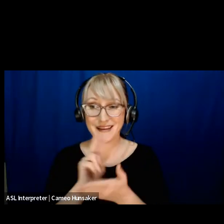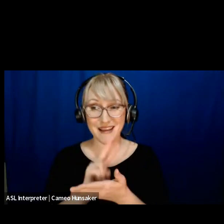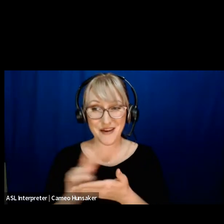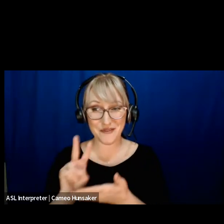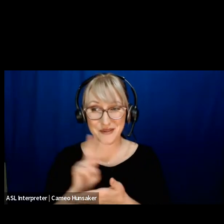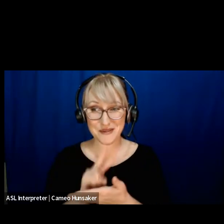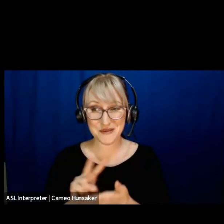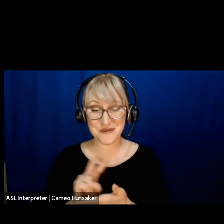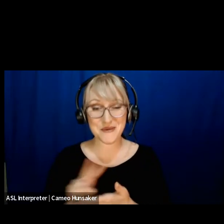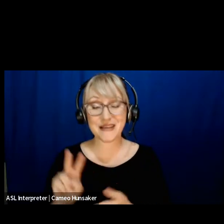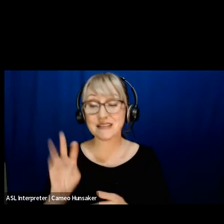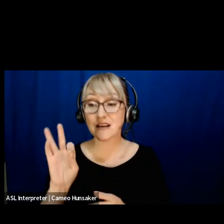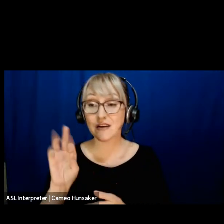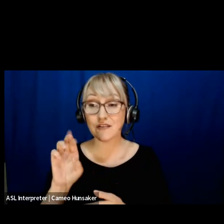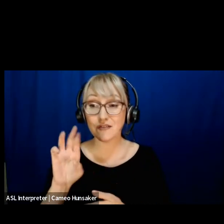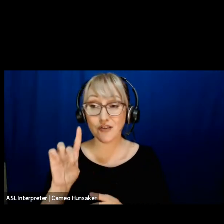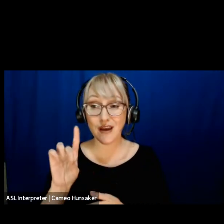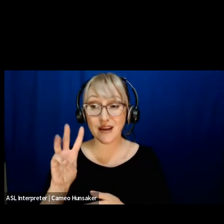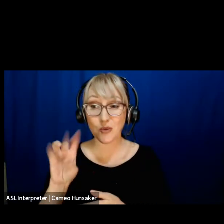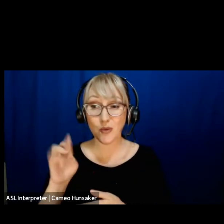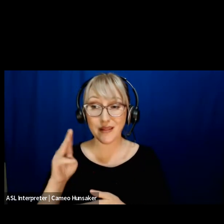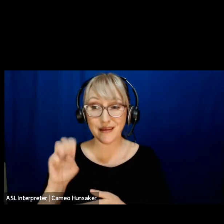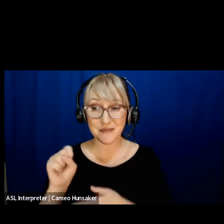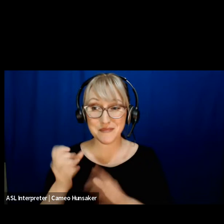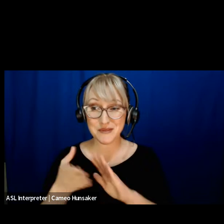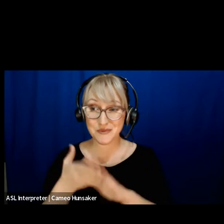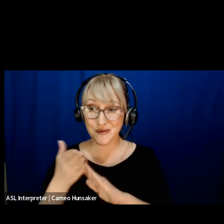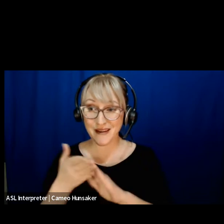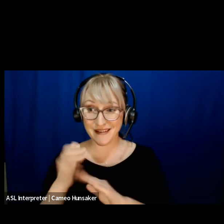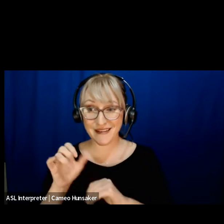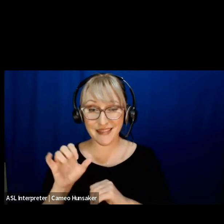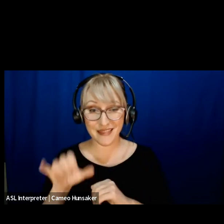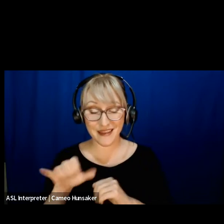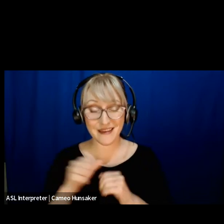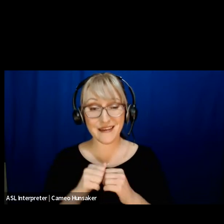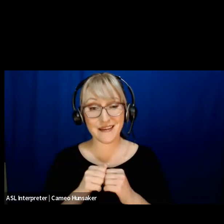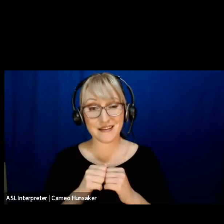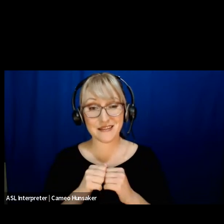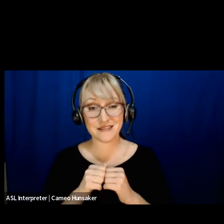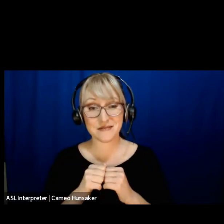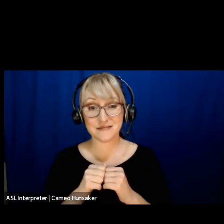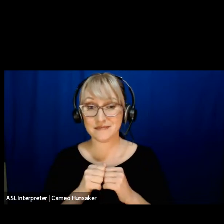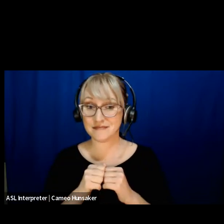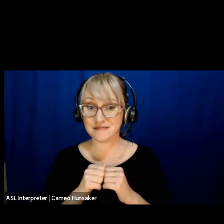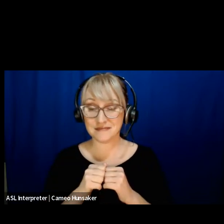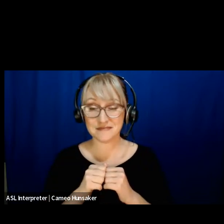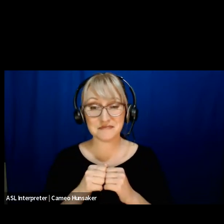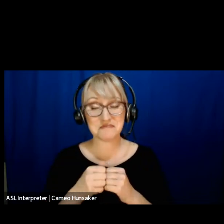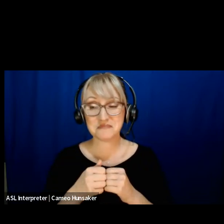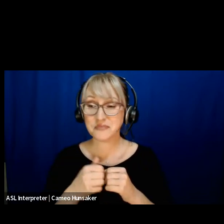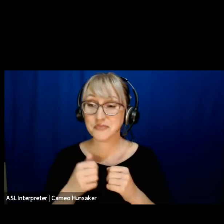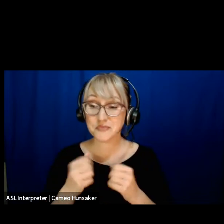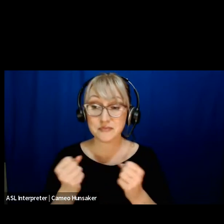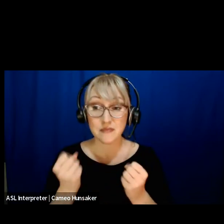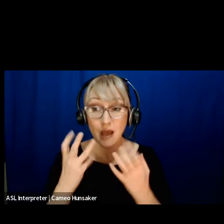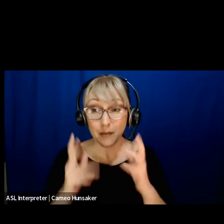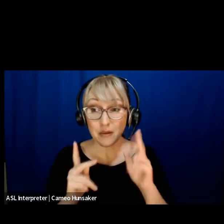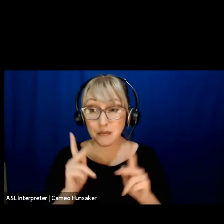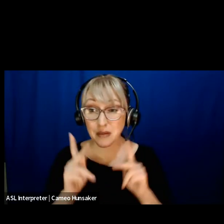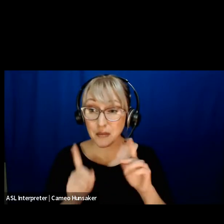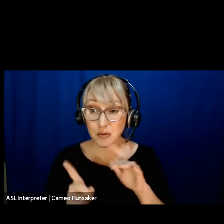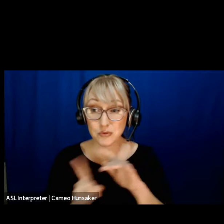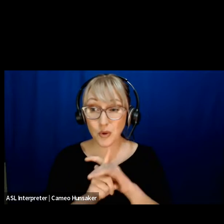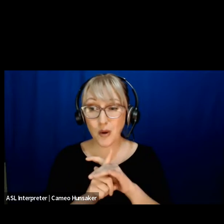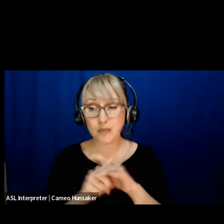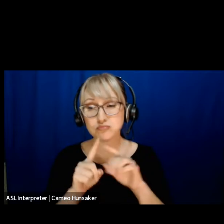Fred Williams is running that, and we get again a varied turnout depending on where it's at. We're